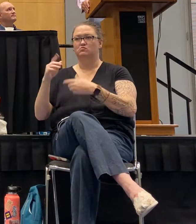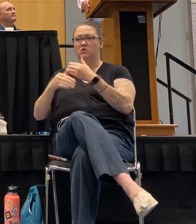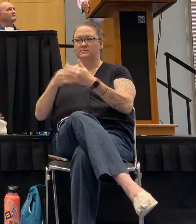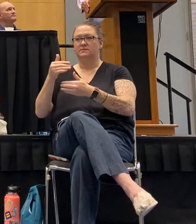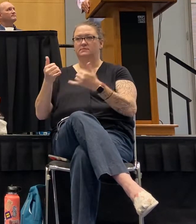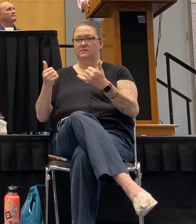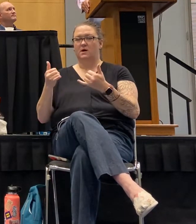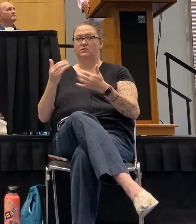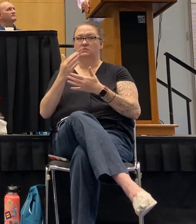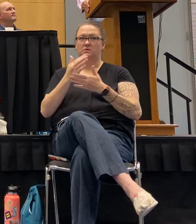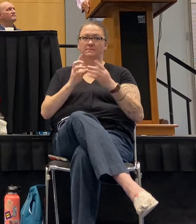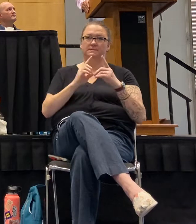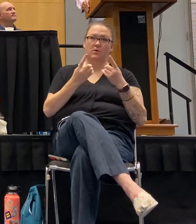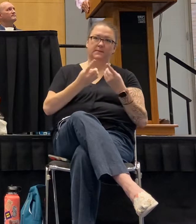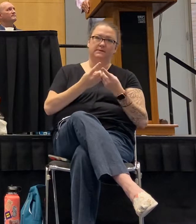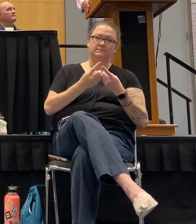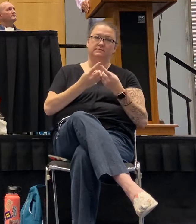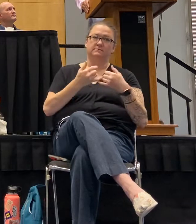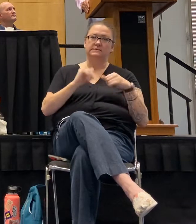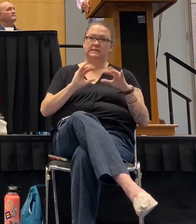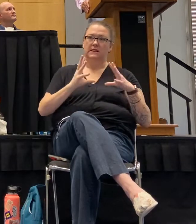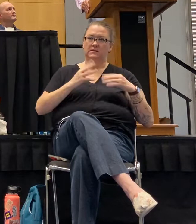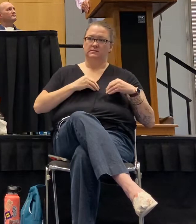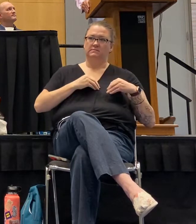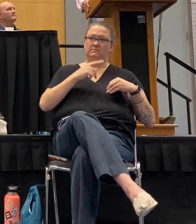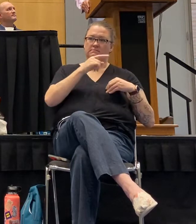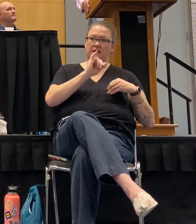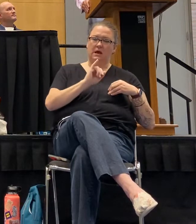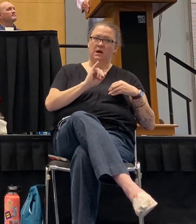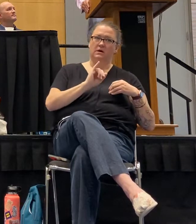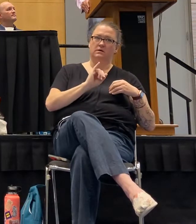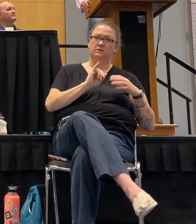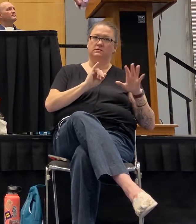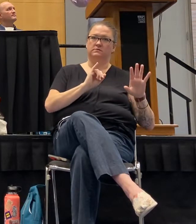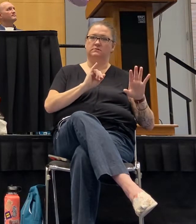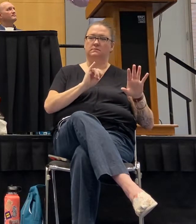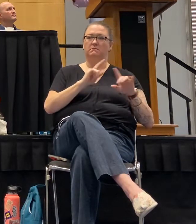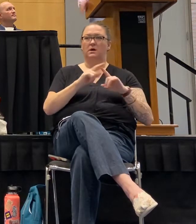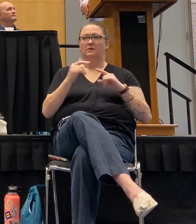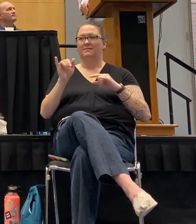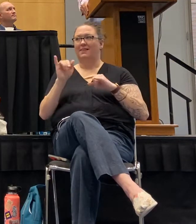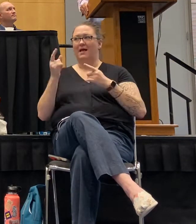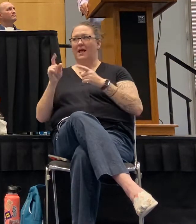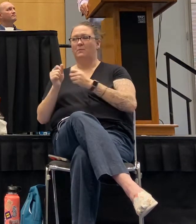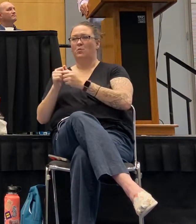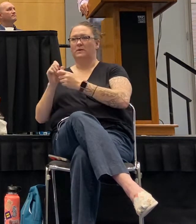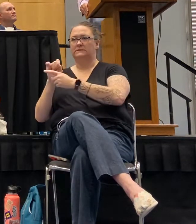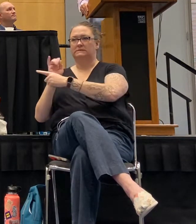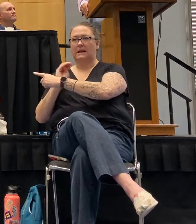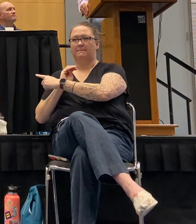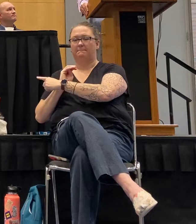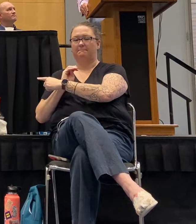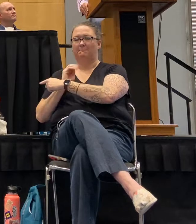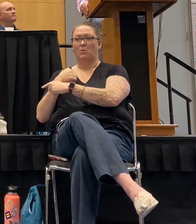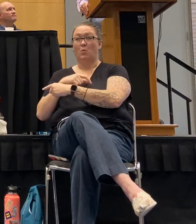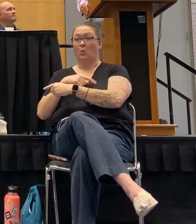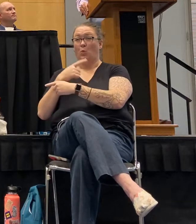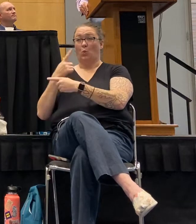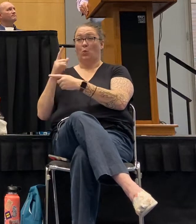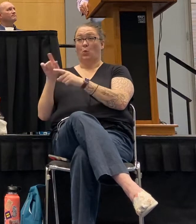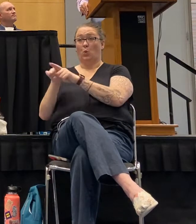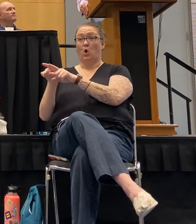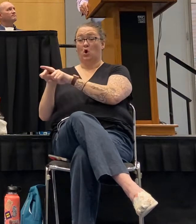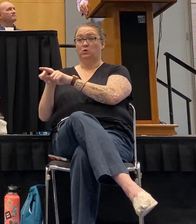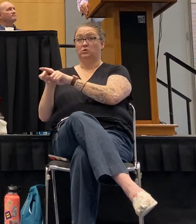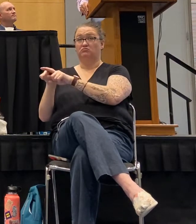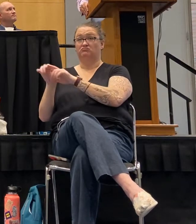process now, where some departments we're still accepting their PI, but just like it happened with Sam, we were also